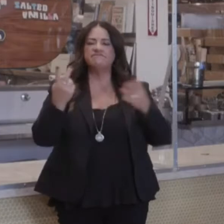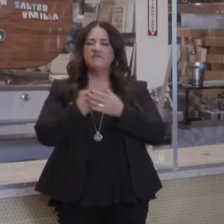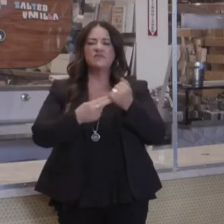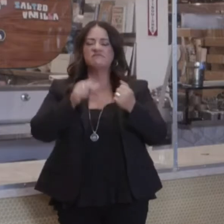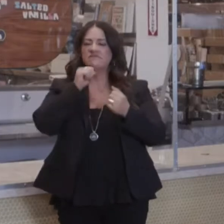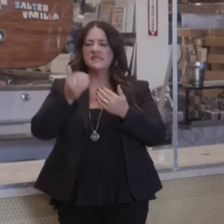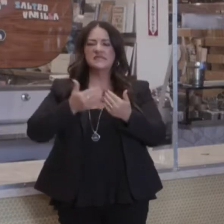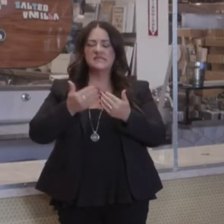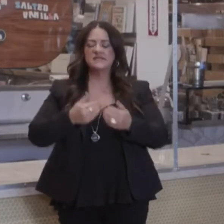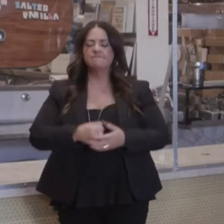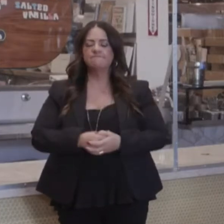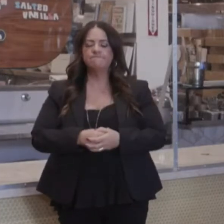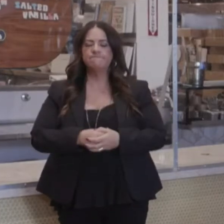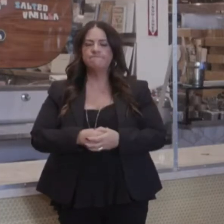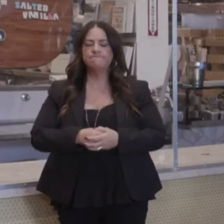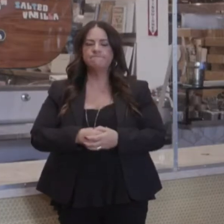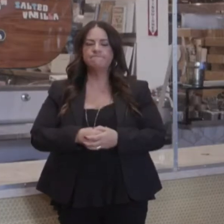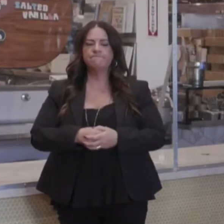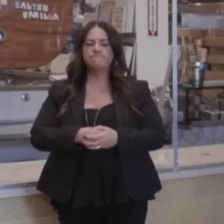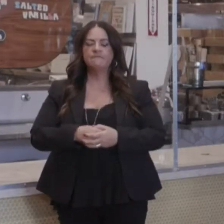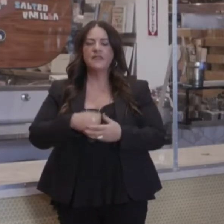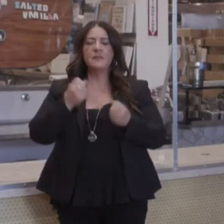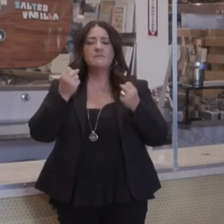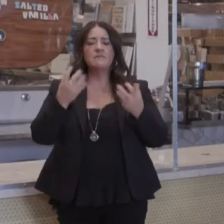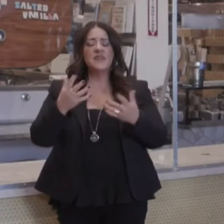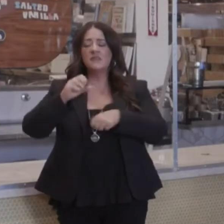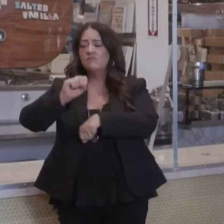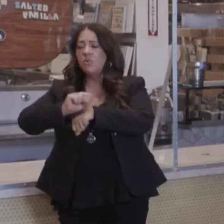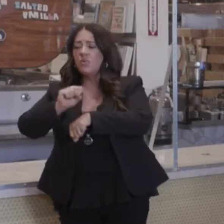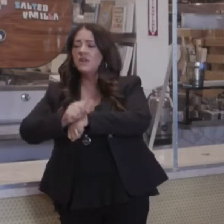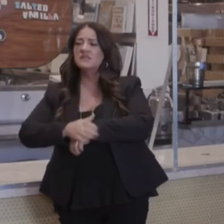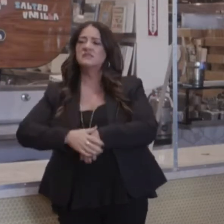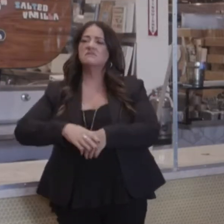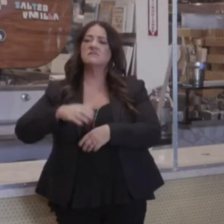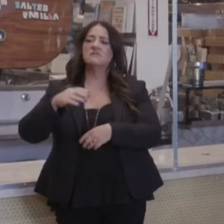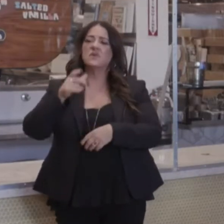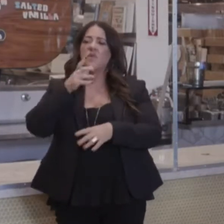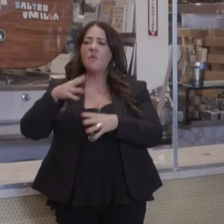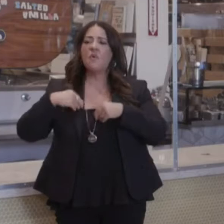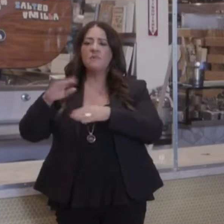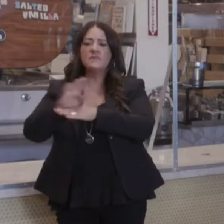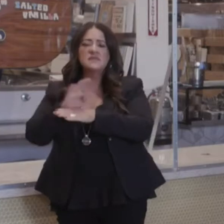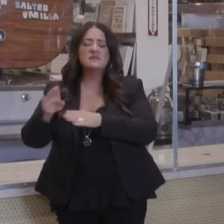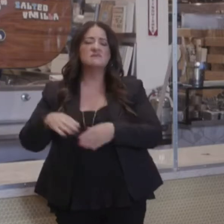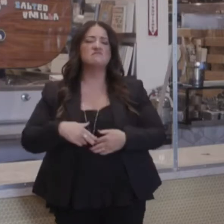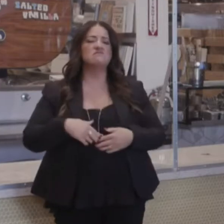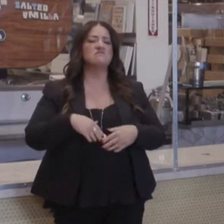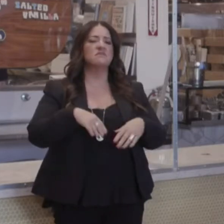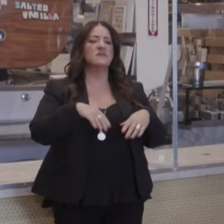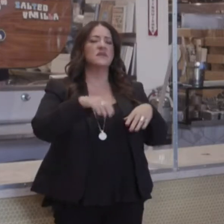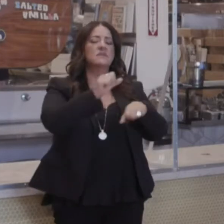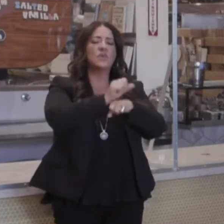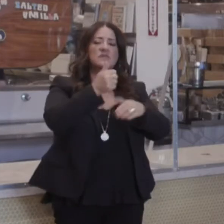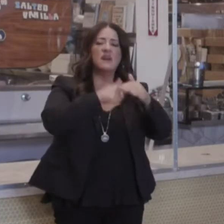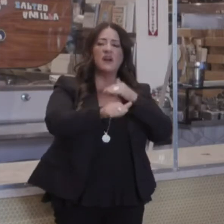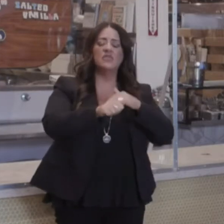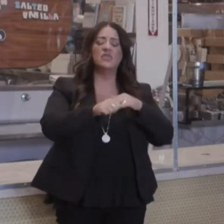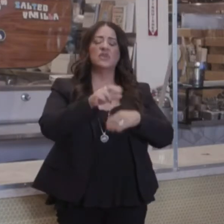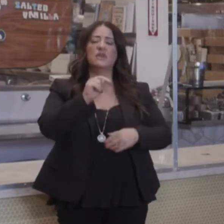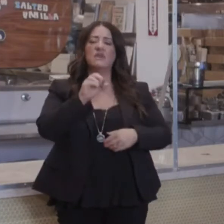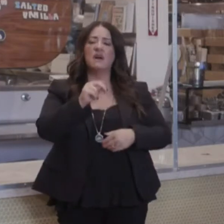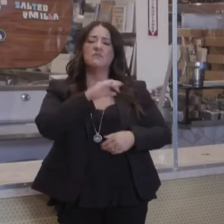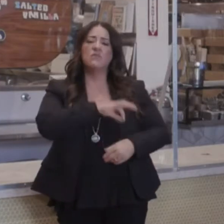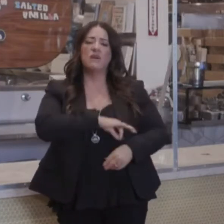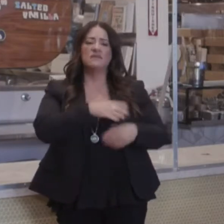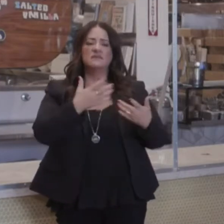pandemic forced owners, nonprofit directors, and their employees to think over and over again about how to keep things running. They